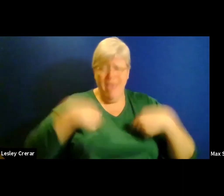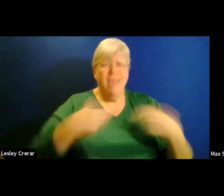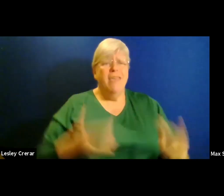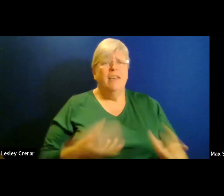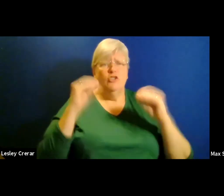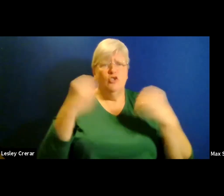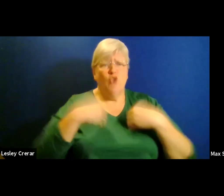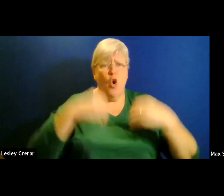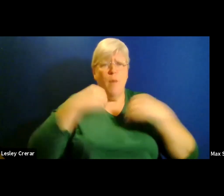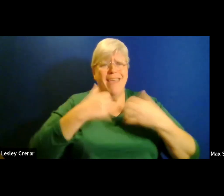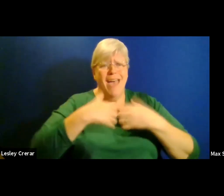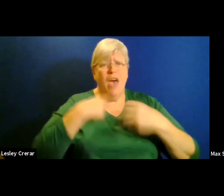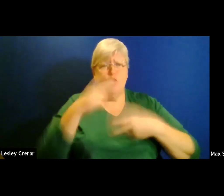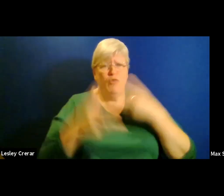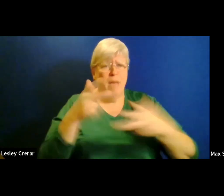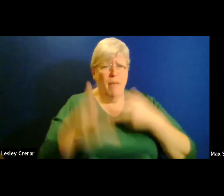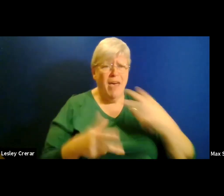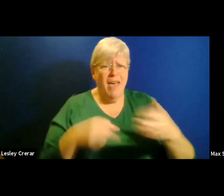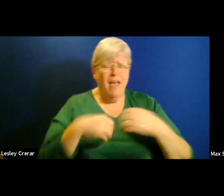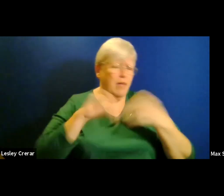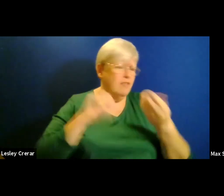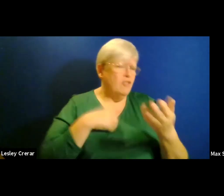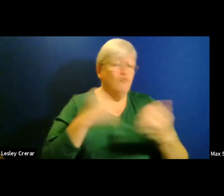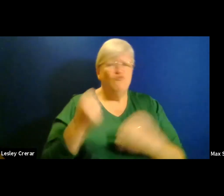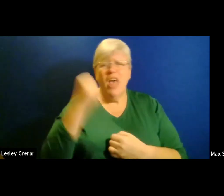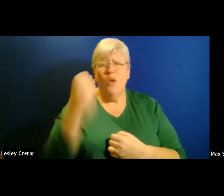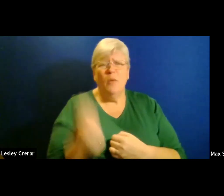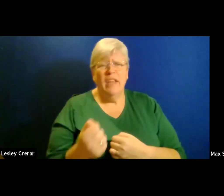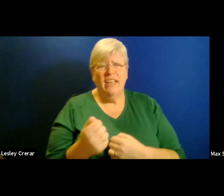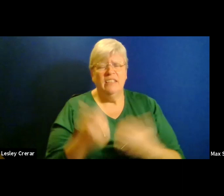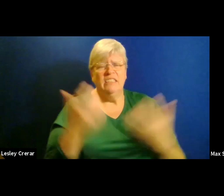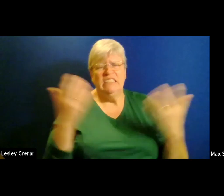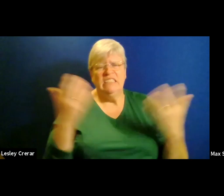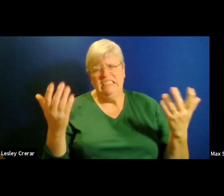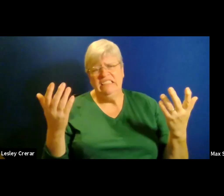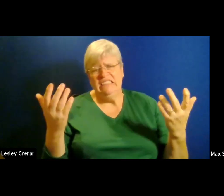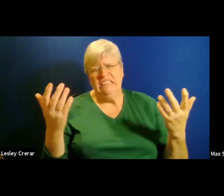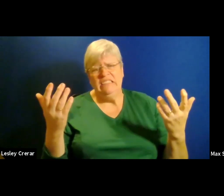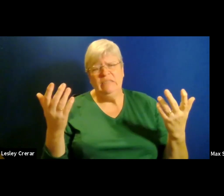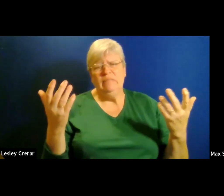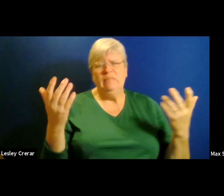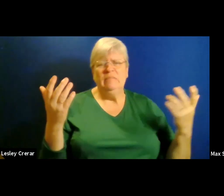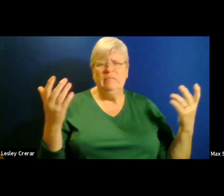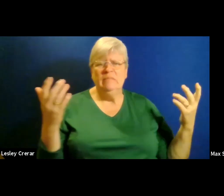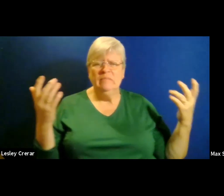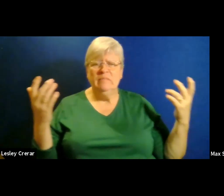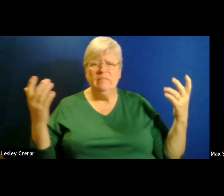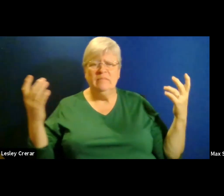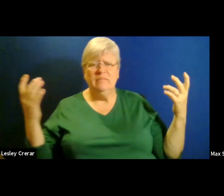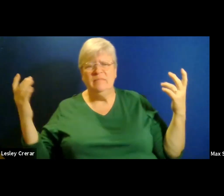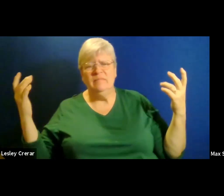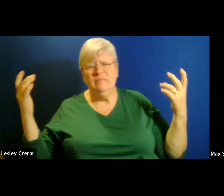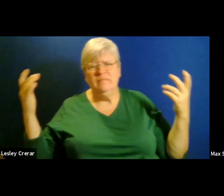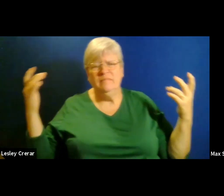how to ride my bike, and we built a model railway together, and there's this ruddy great chasm between this like a huge maw. And at least I can meet the poor